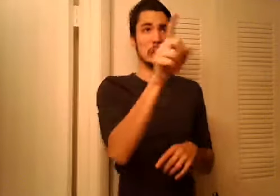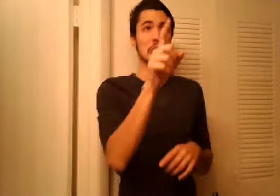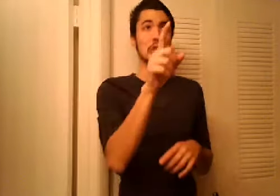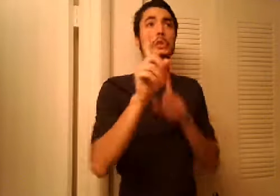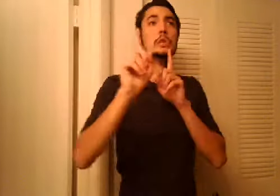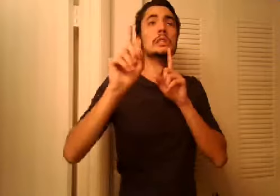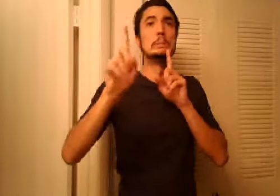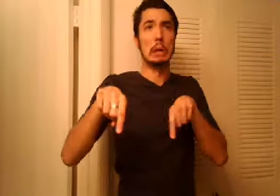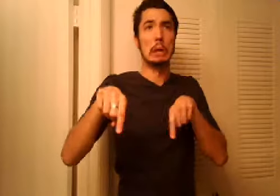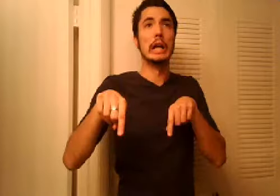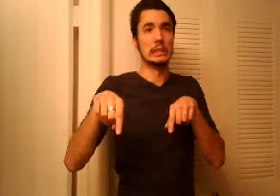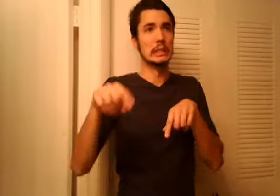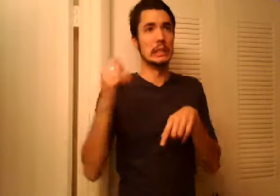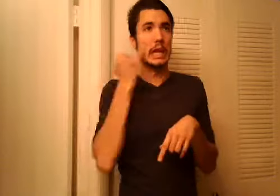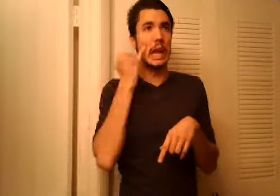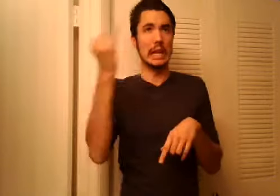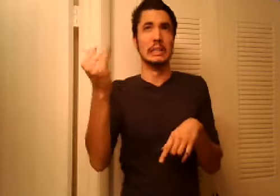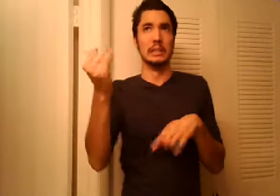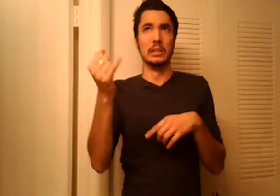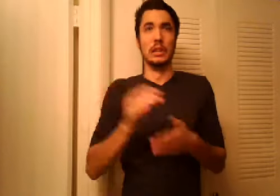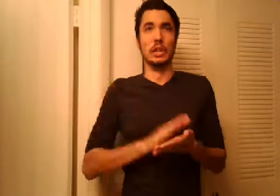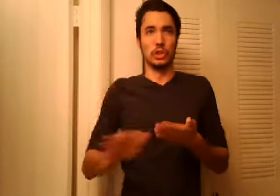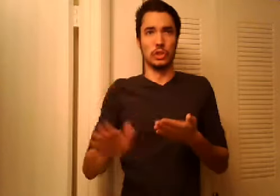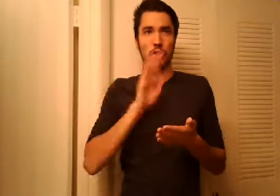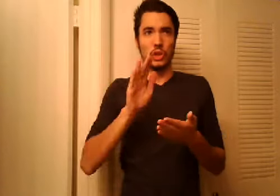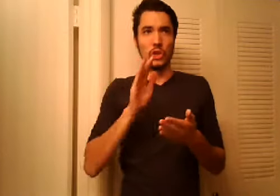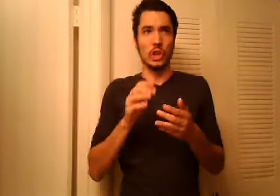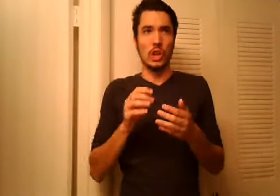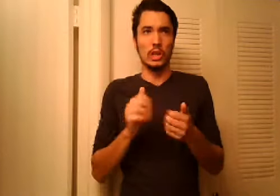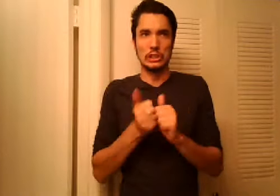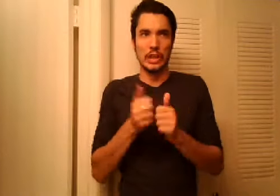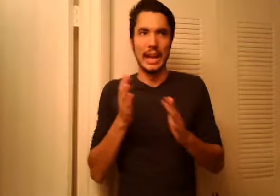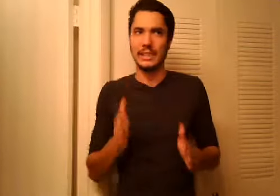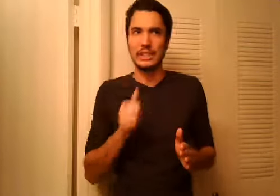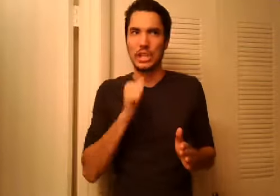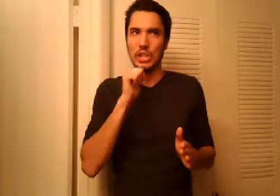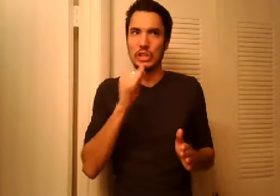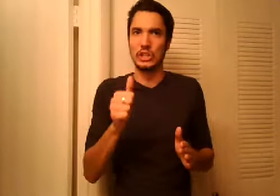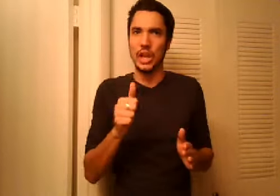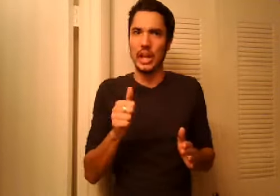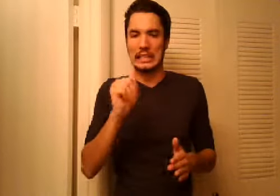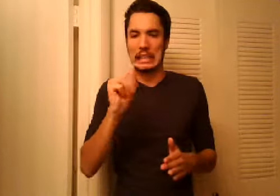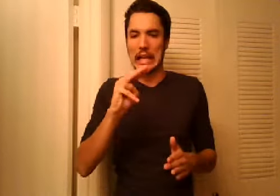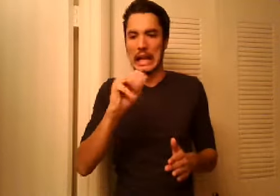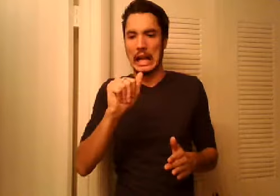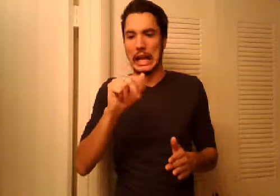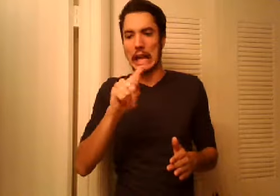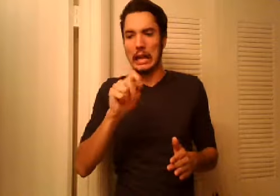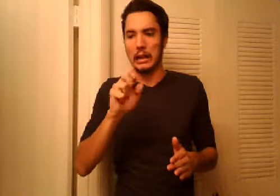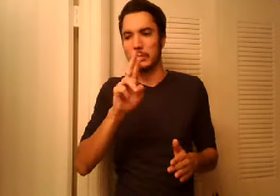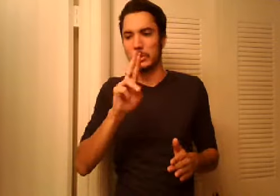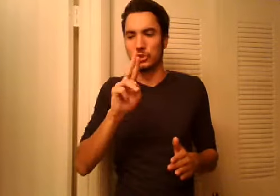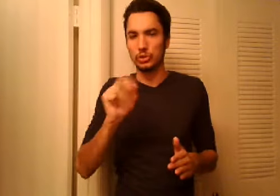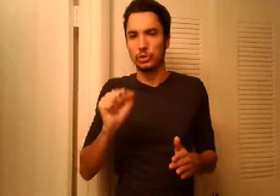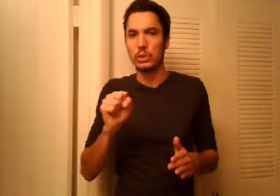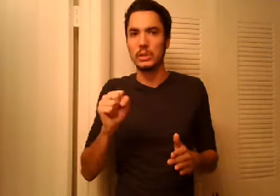that college athletes aren't in fact amateurs, that they fit into a broad economic system, and that maybe, right, they